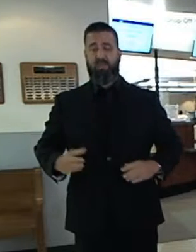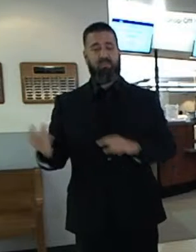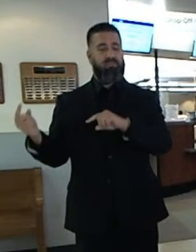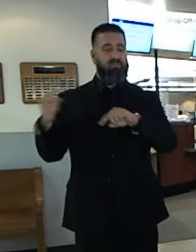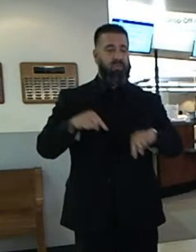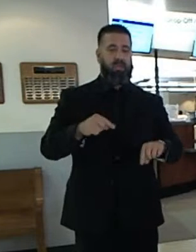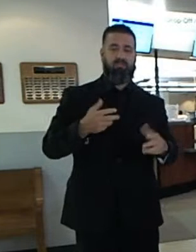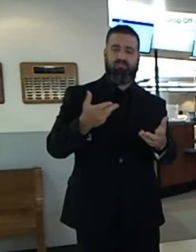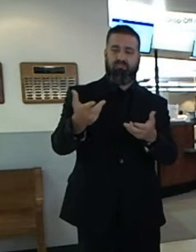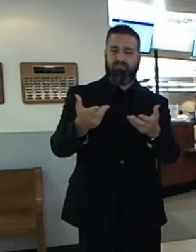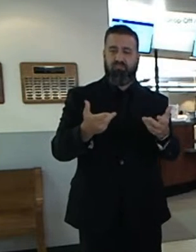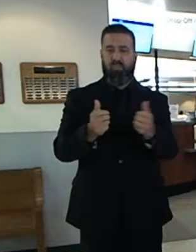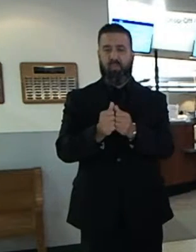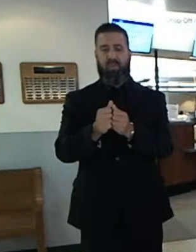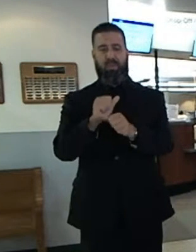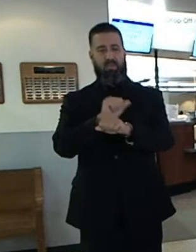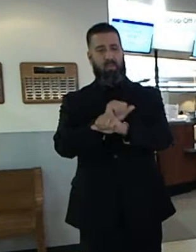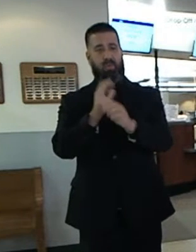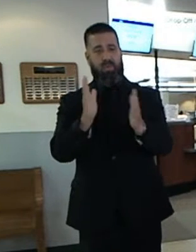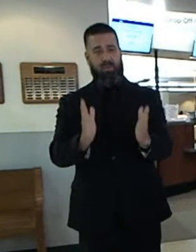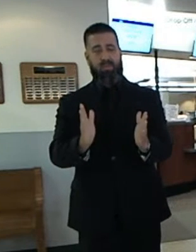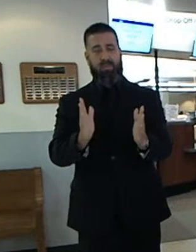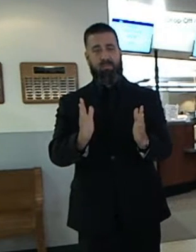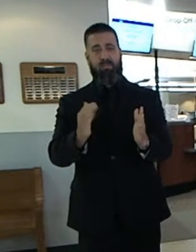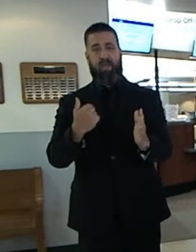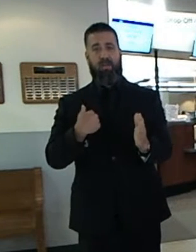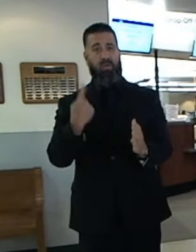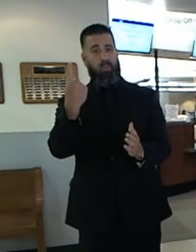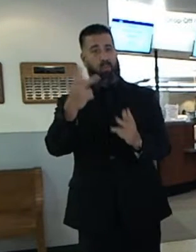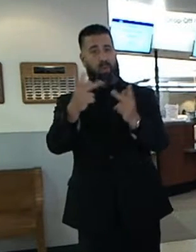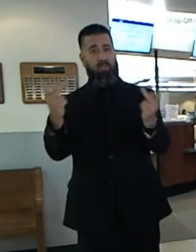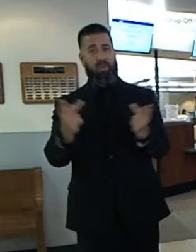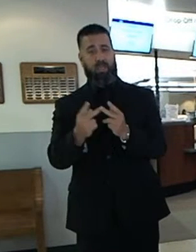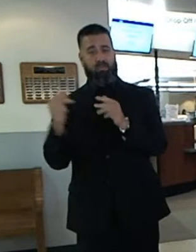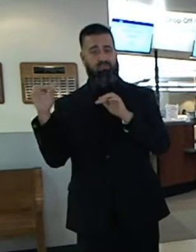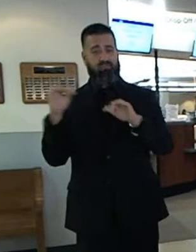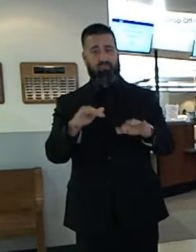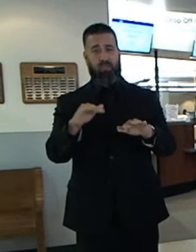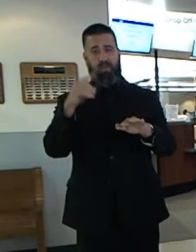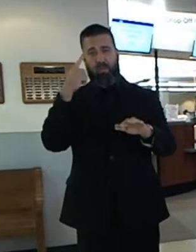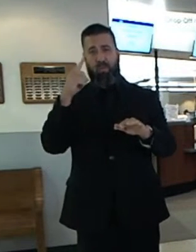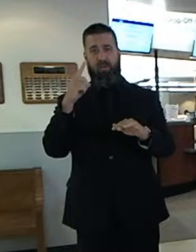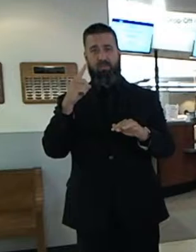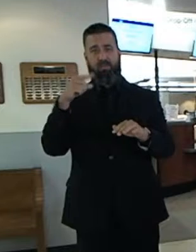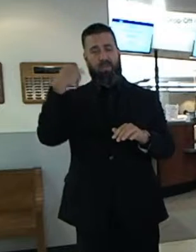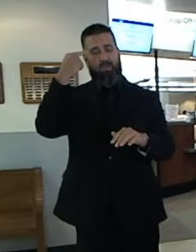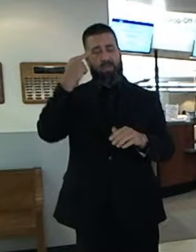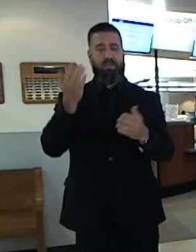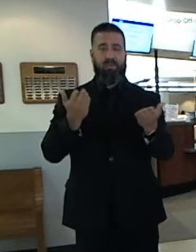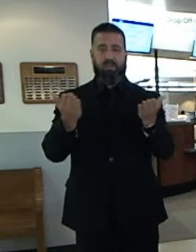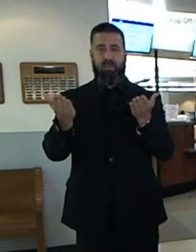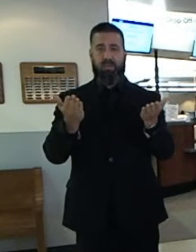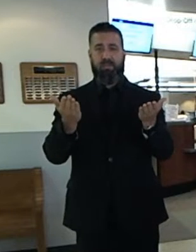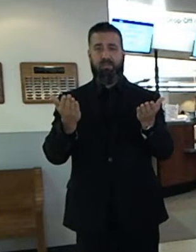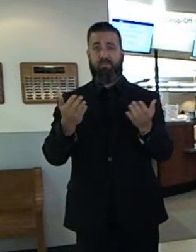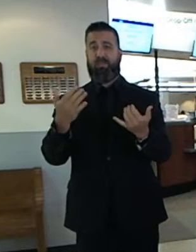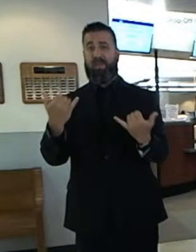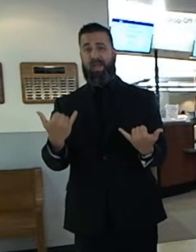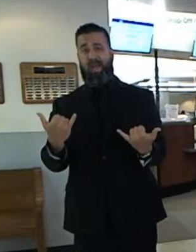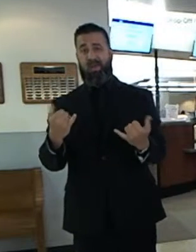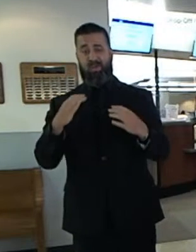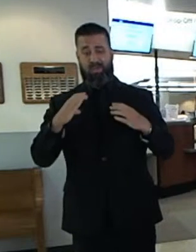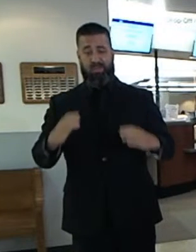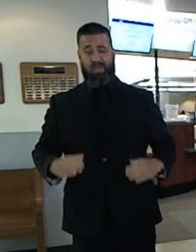with employees and have one-stop shop for all government services. No longer does a customer have to go